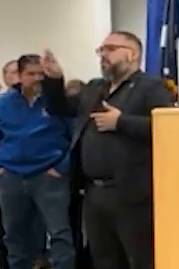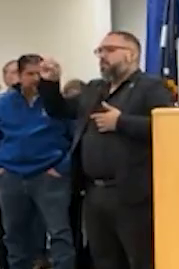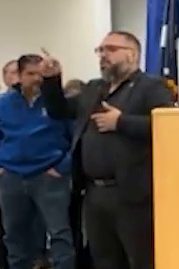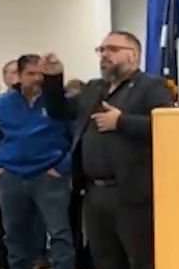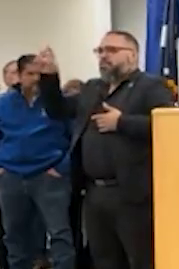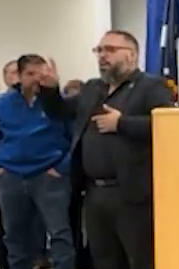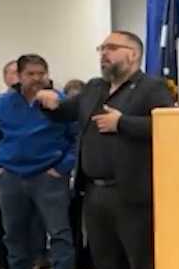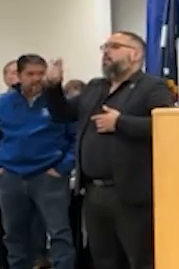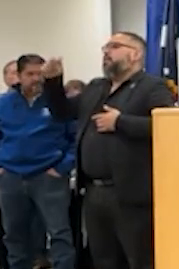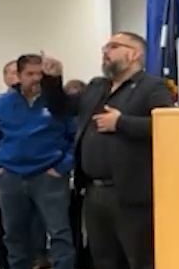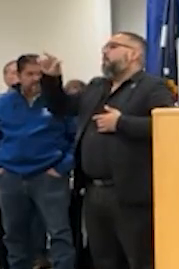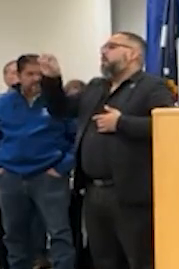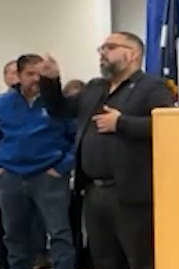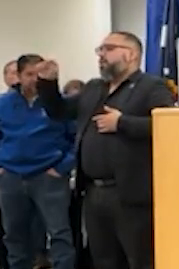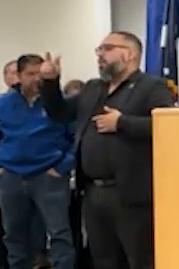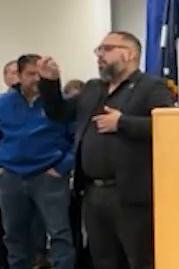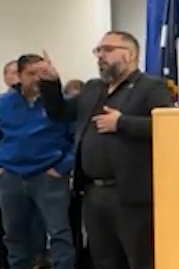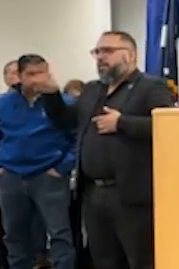Garza,